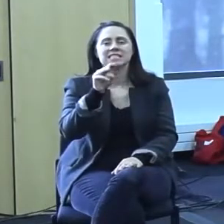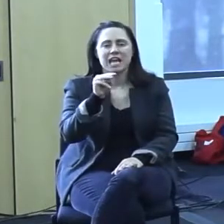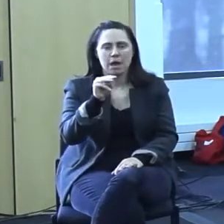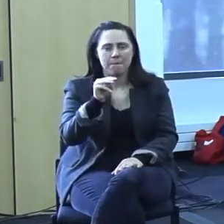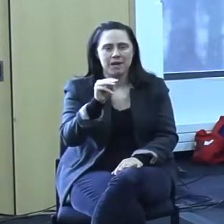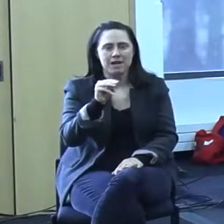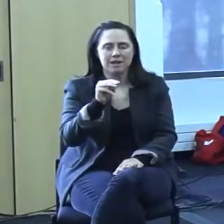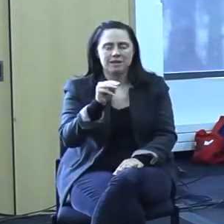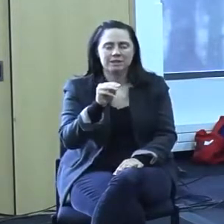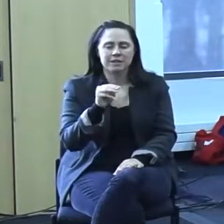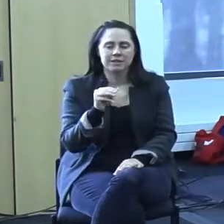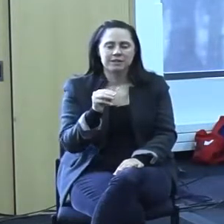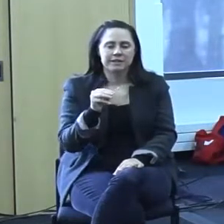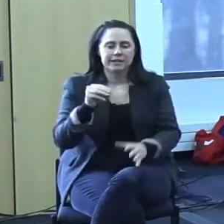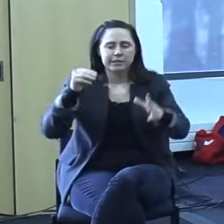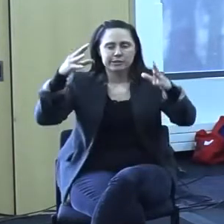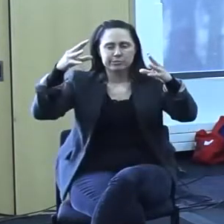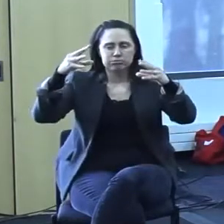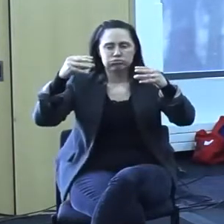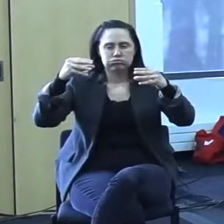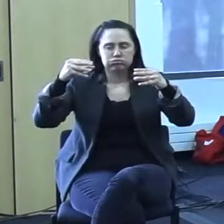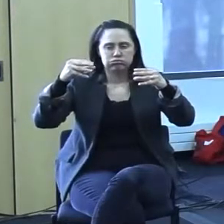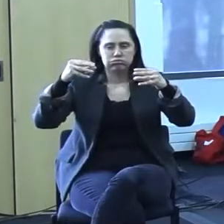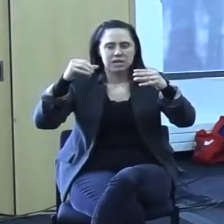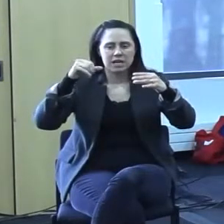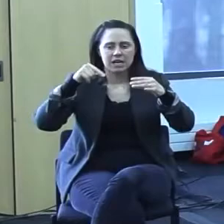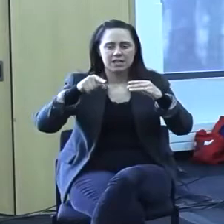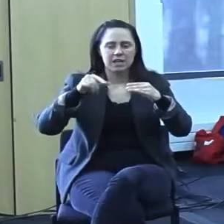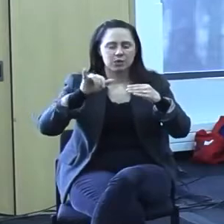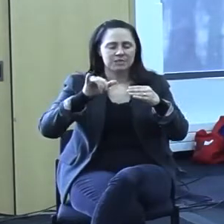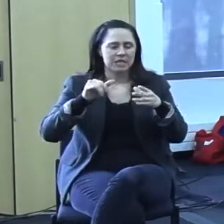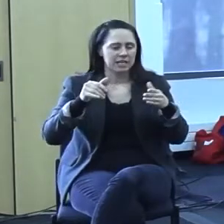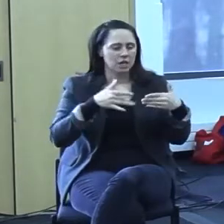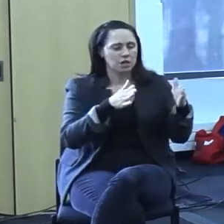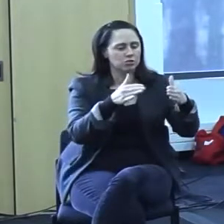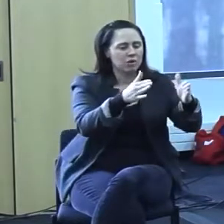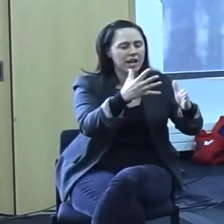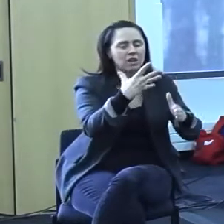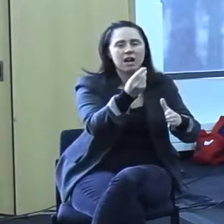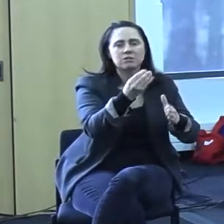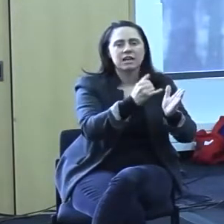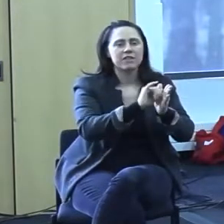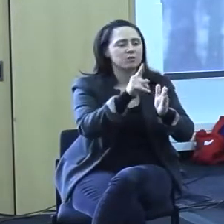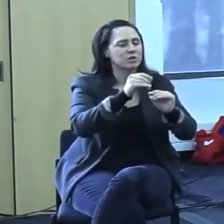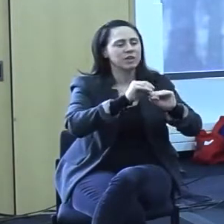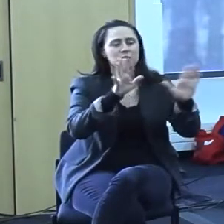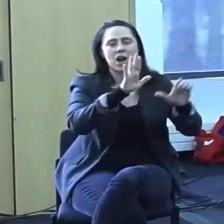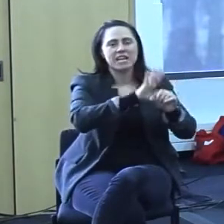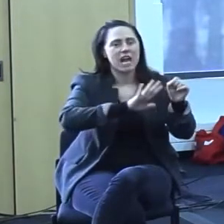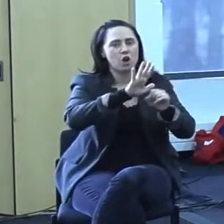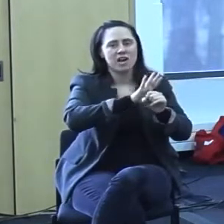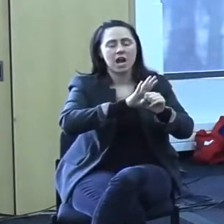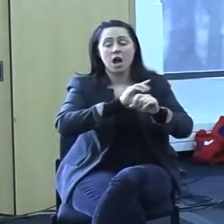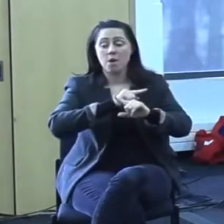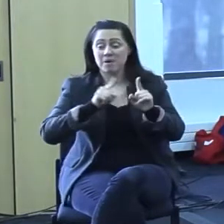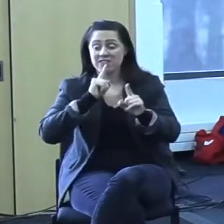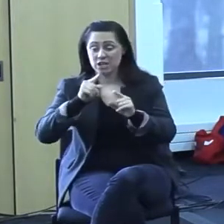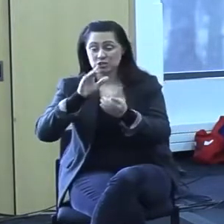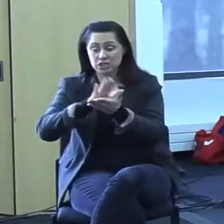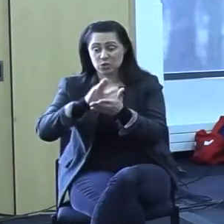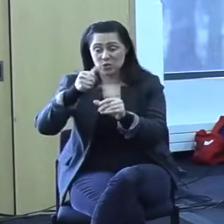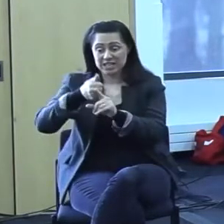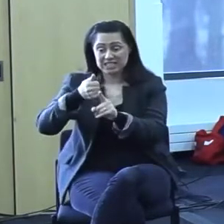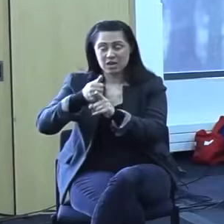was like a trail that you could take outside. That was the only bright area, but the actual school was